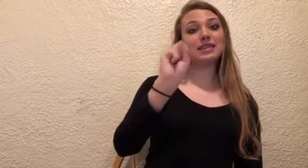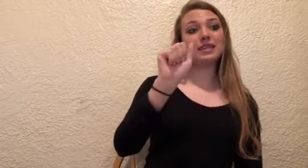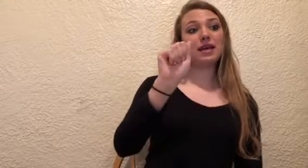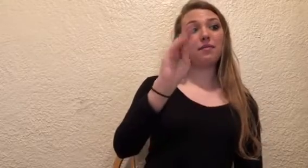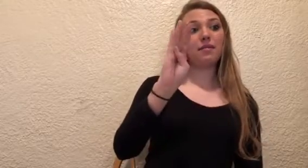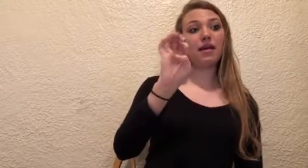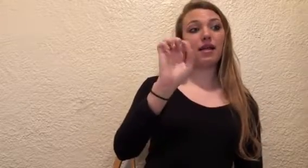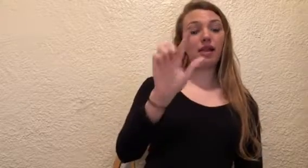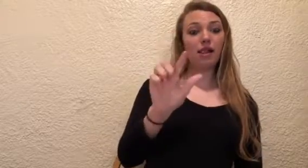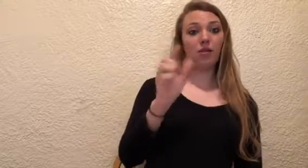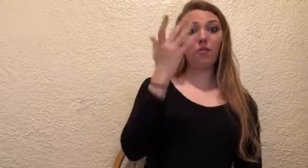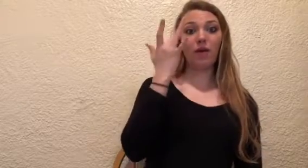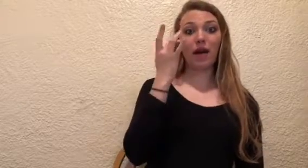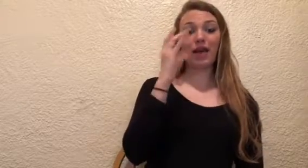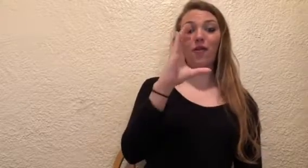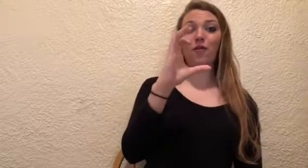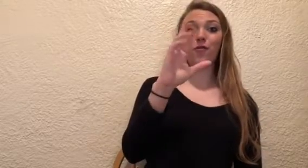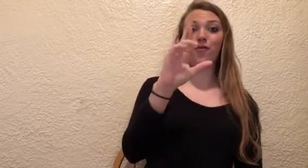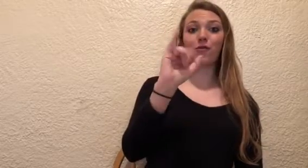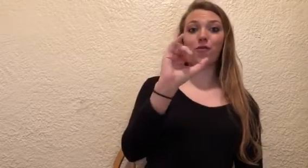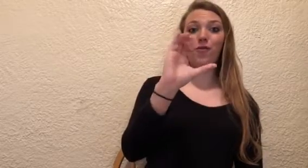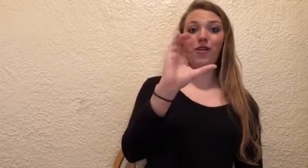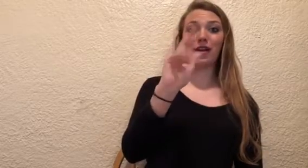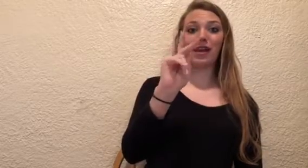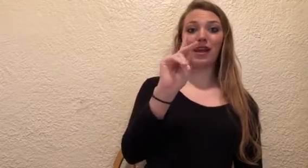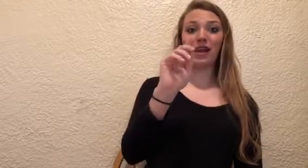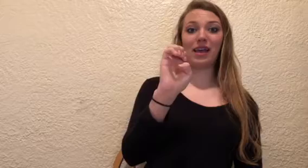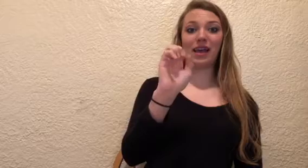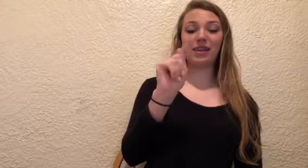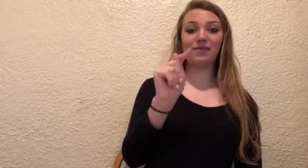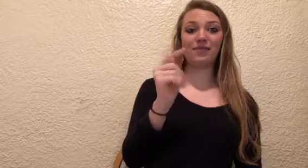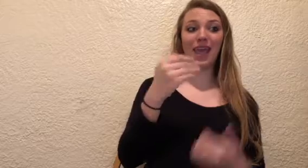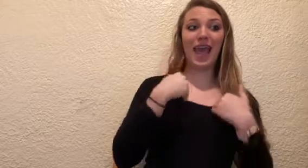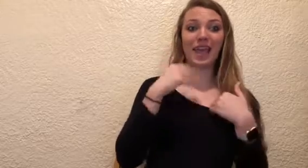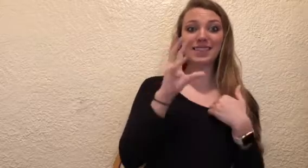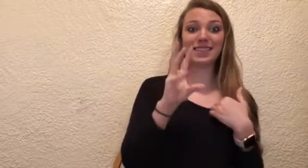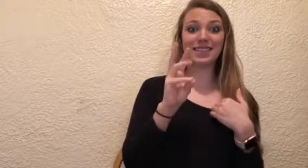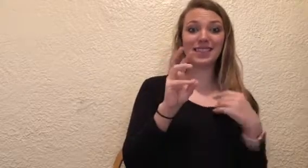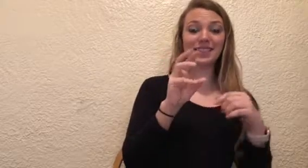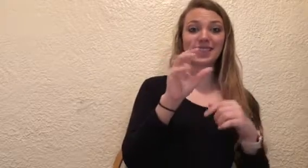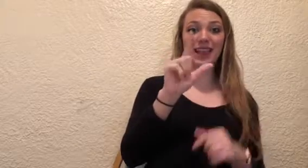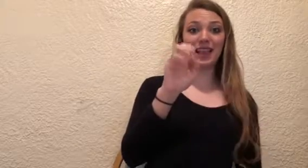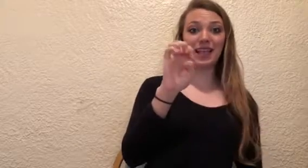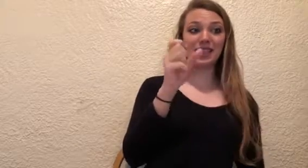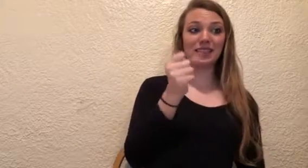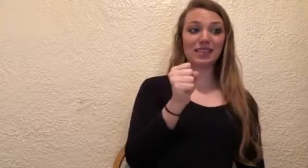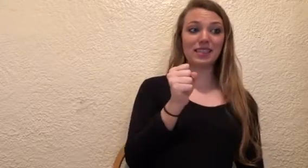the cricket does have 6 legs, and an insect has an abdomen.